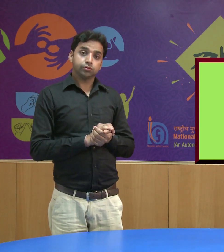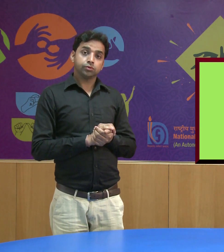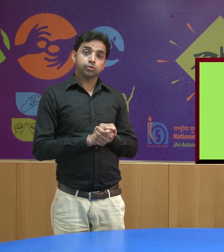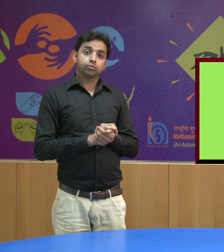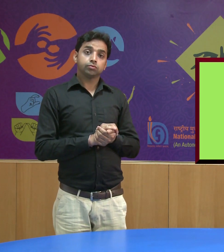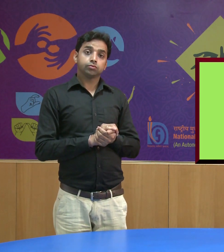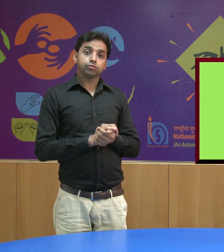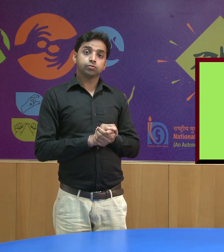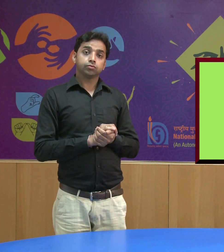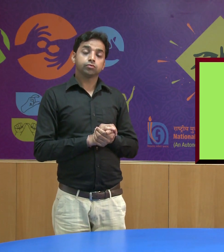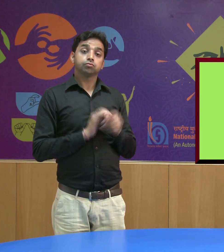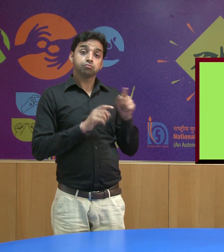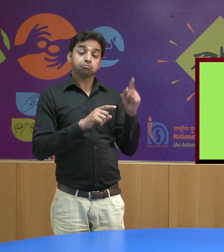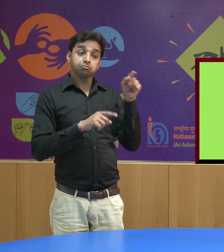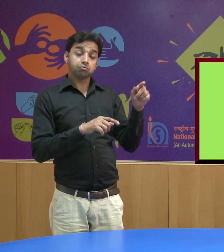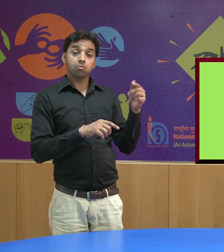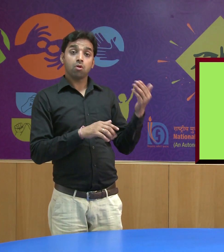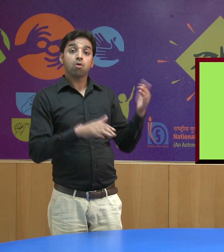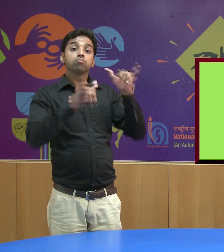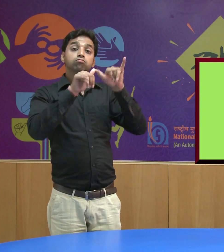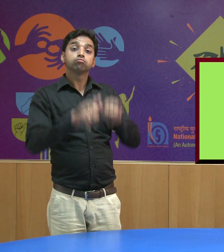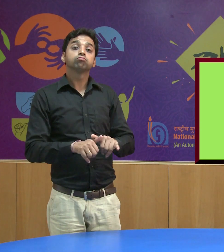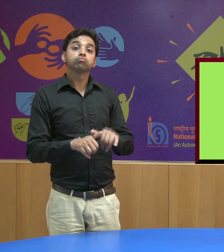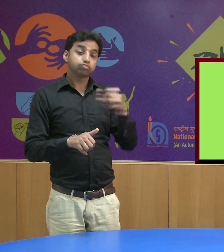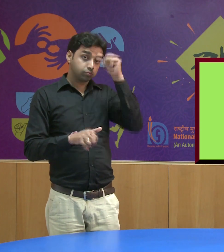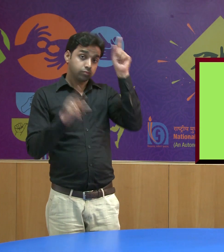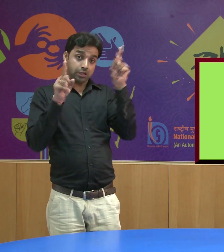Vikramshila University was also situated in Bihar.